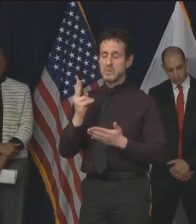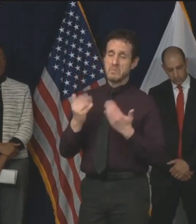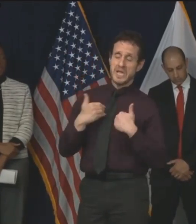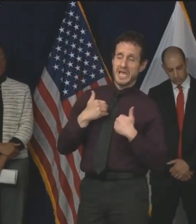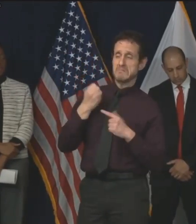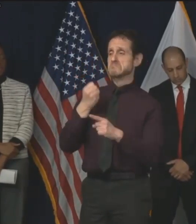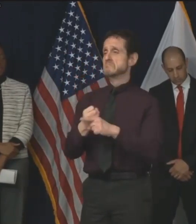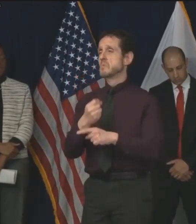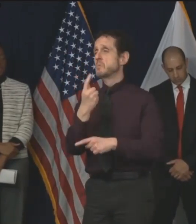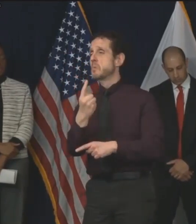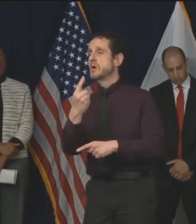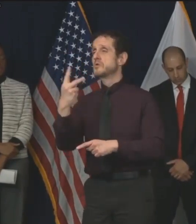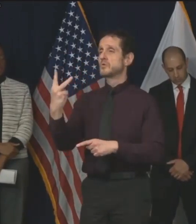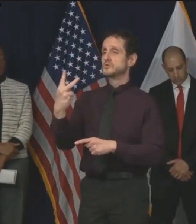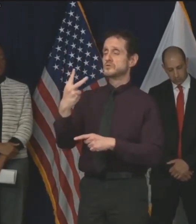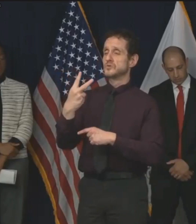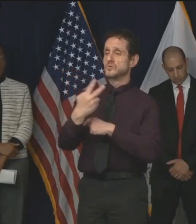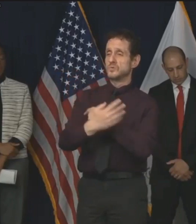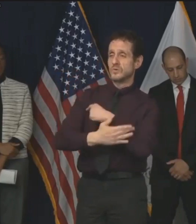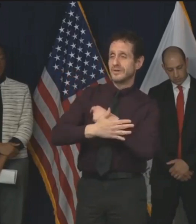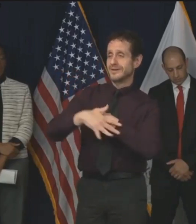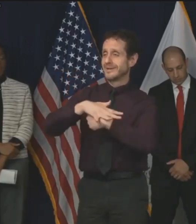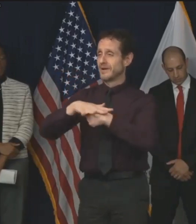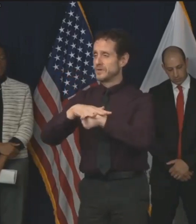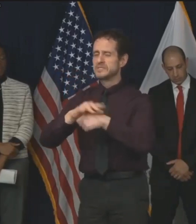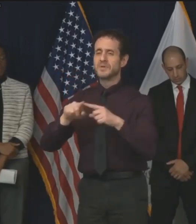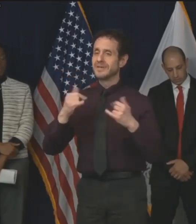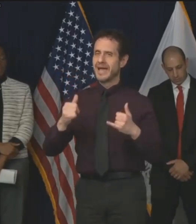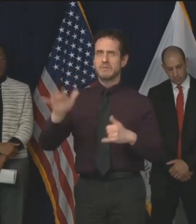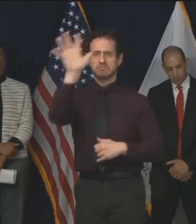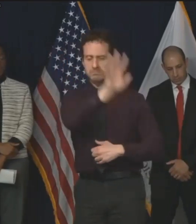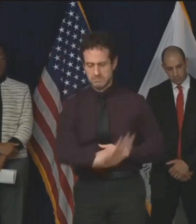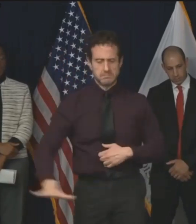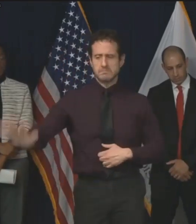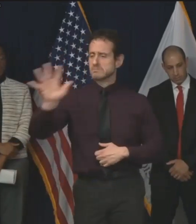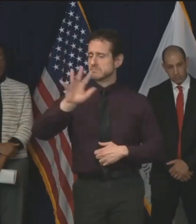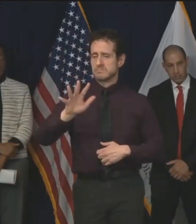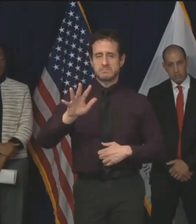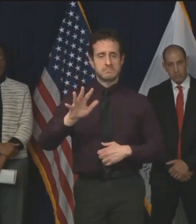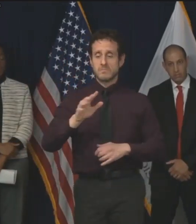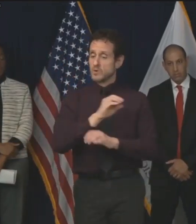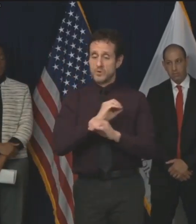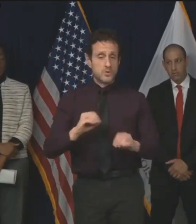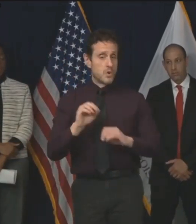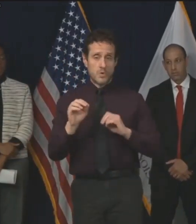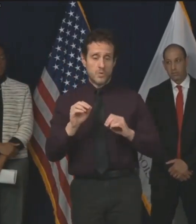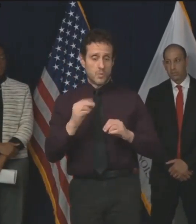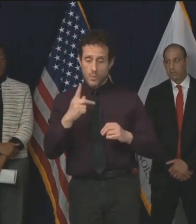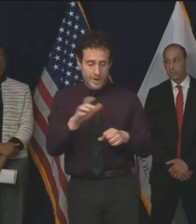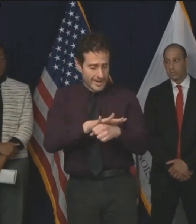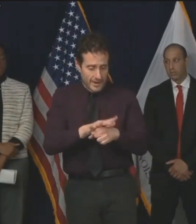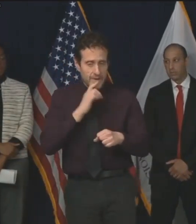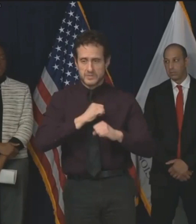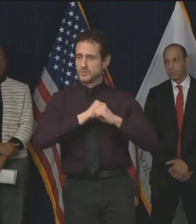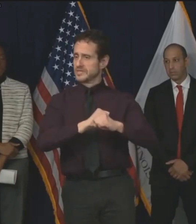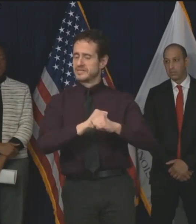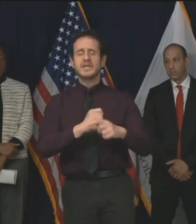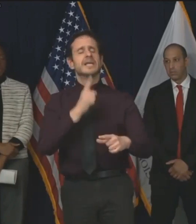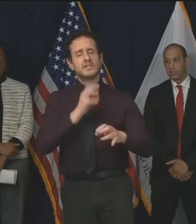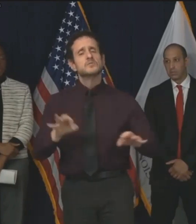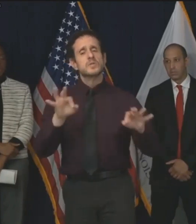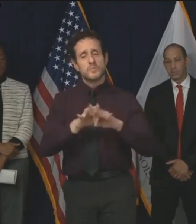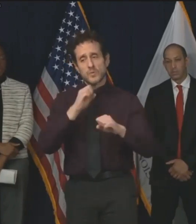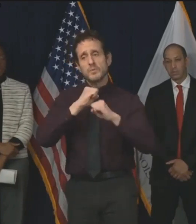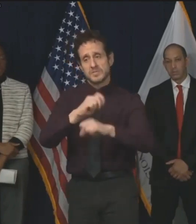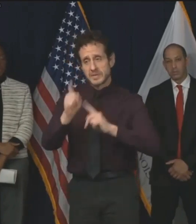1 or 2 counties. It is everywhere. No one is immune from this, and that's why it's so important to me that we protect people all across the